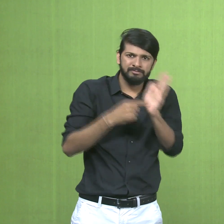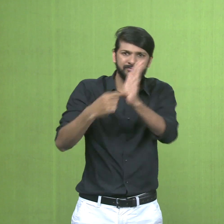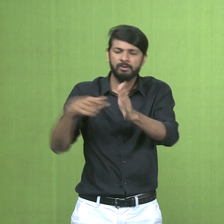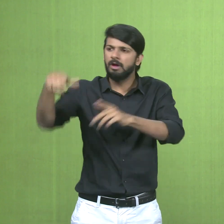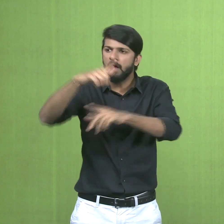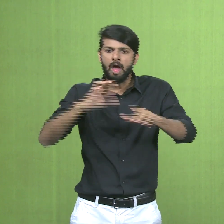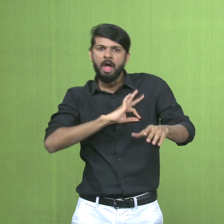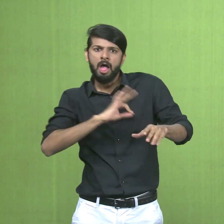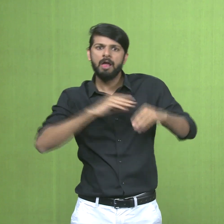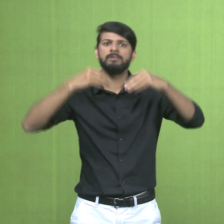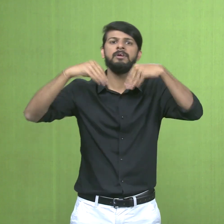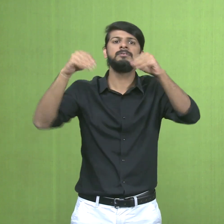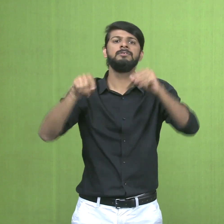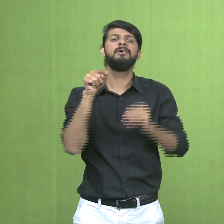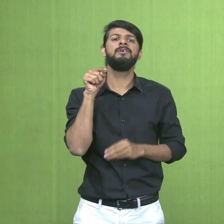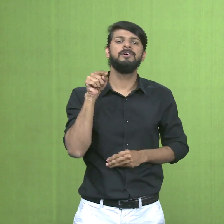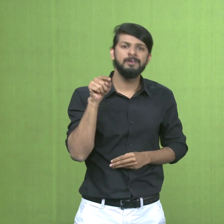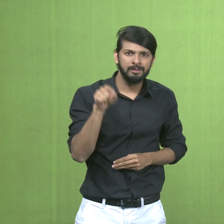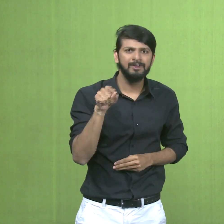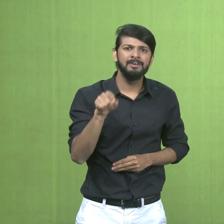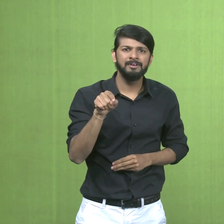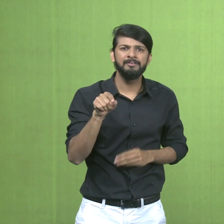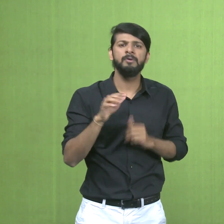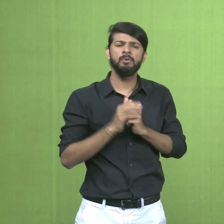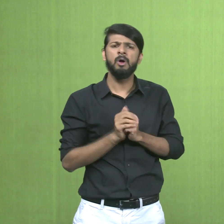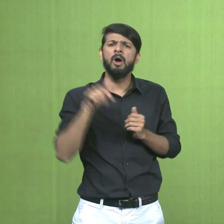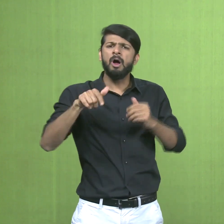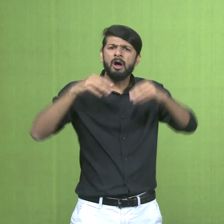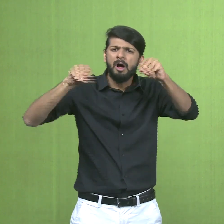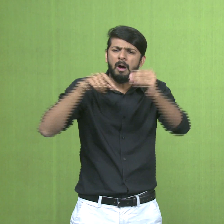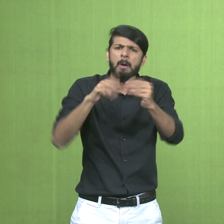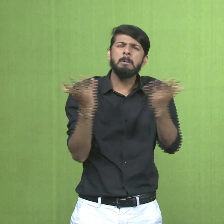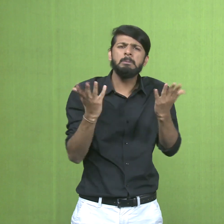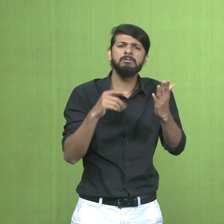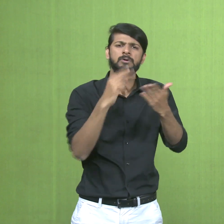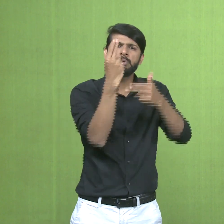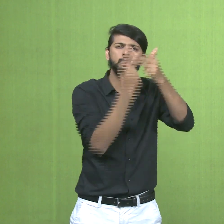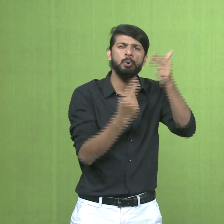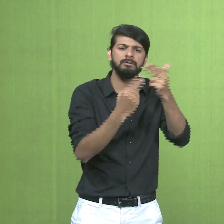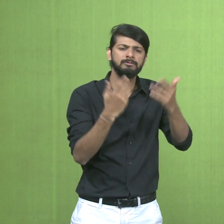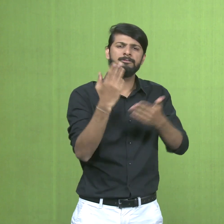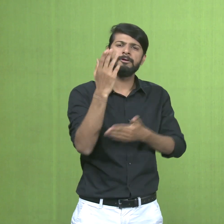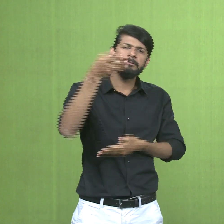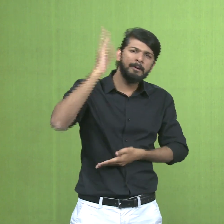These panels would be on various kind of topics and they would be sold as souvenirs to the visiting